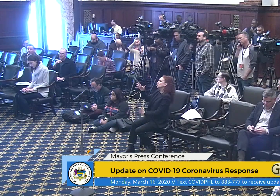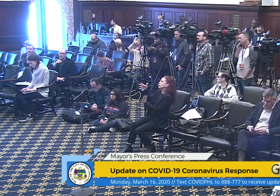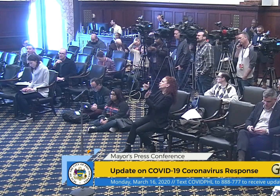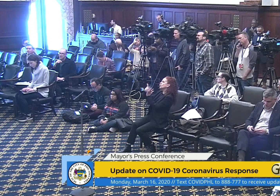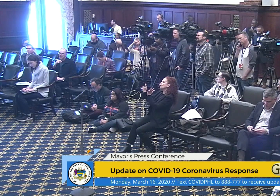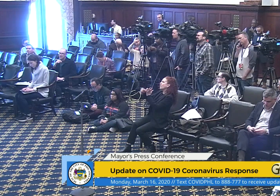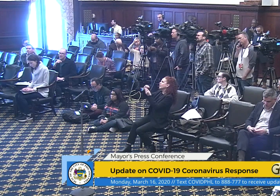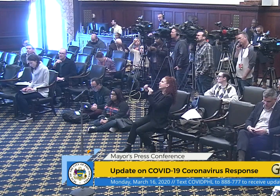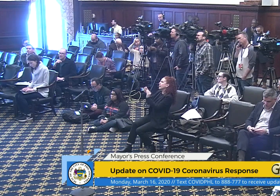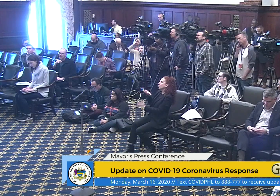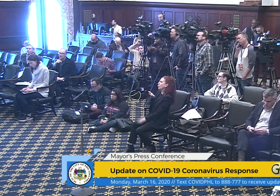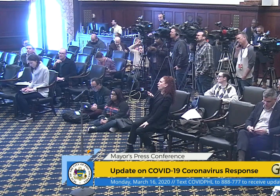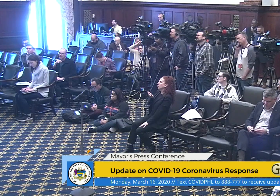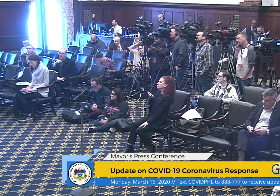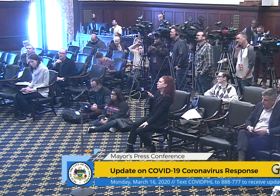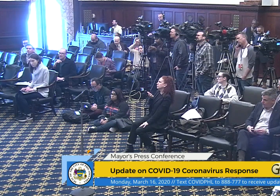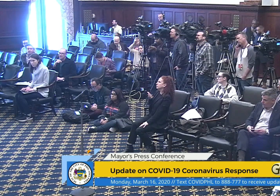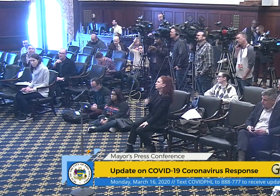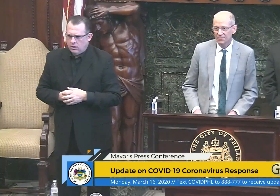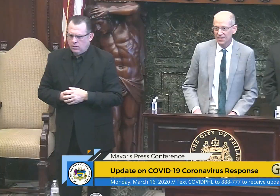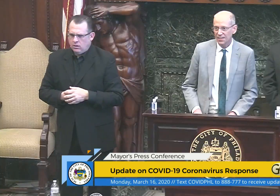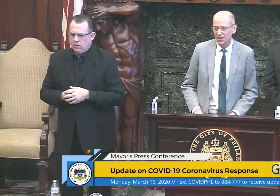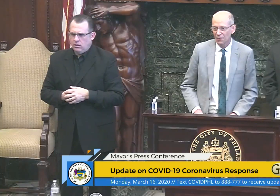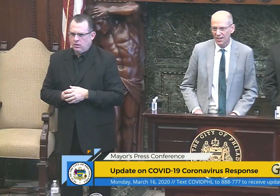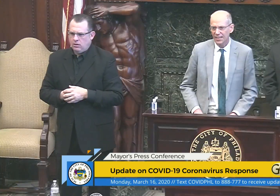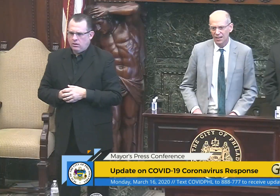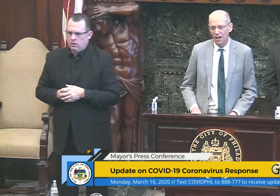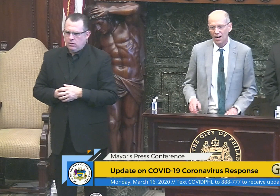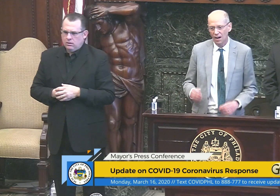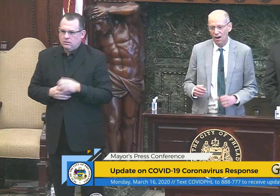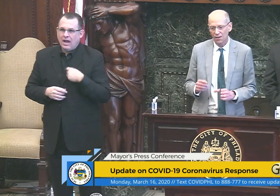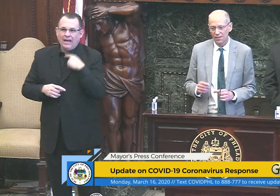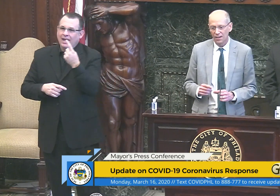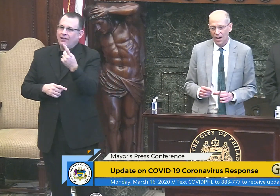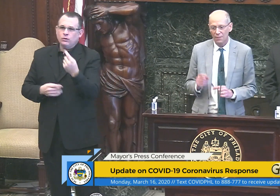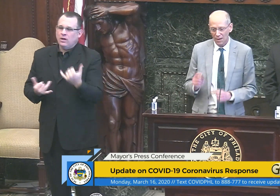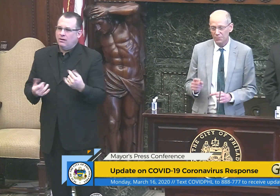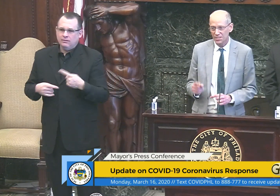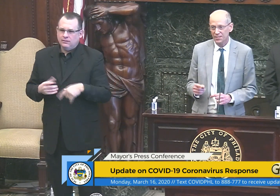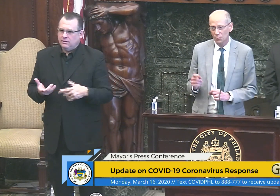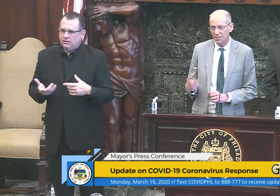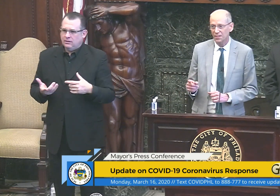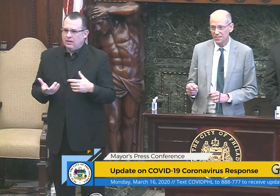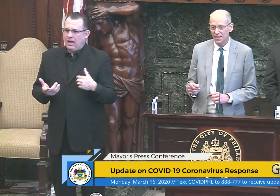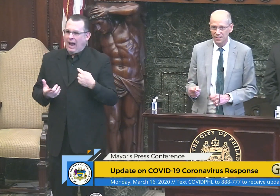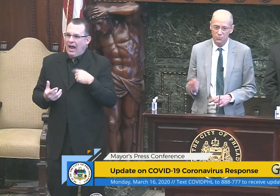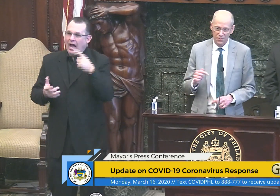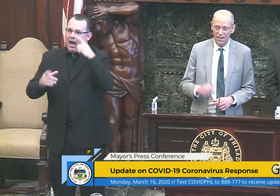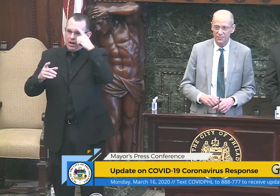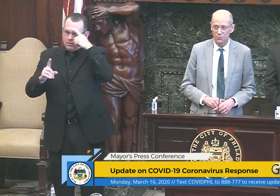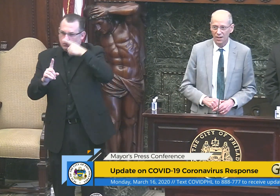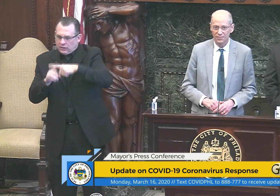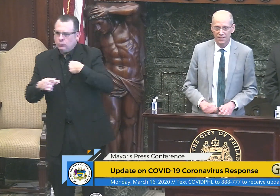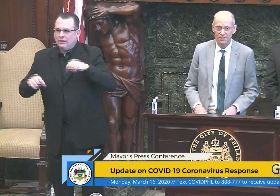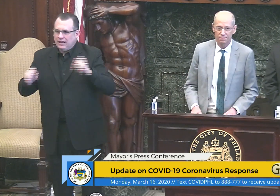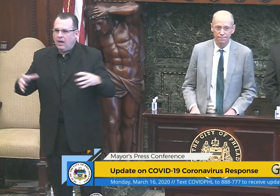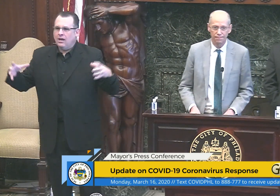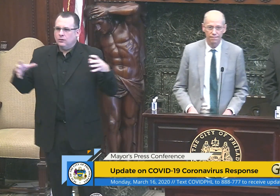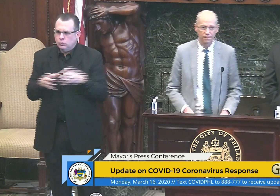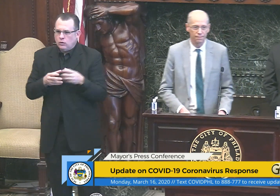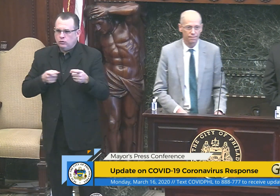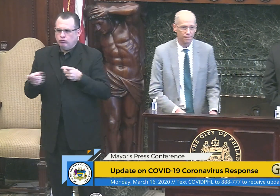What is your rough numbers to show you? I can't give you that here now. Again, I am optimistic that we can contain this with the actions we have